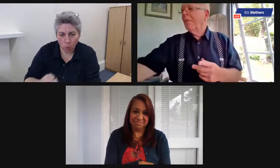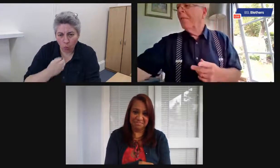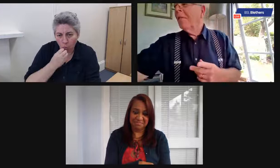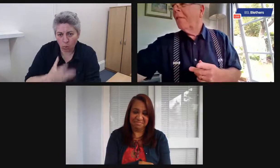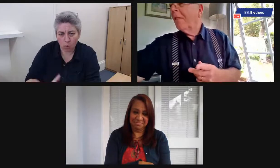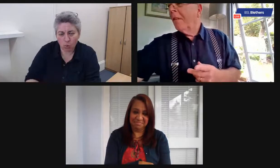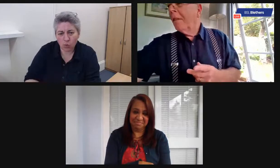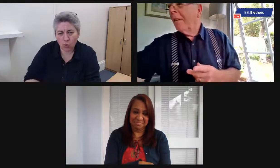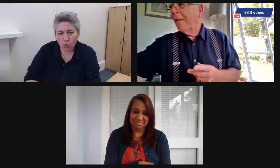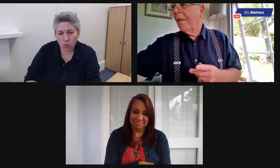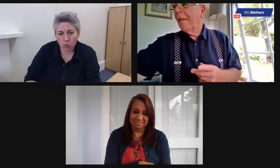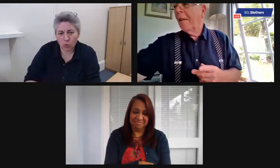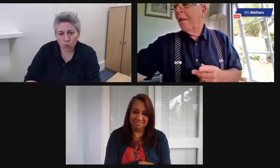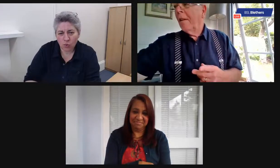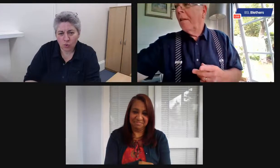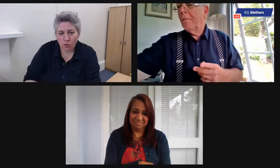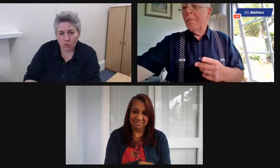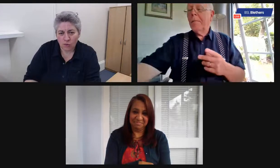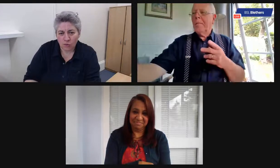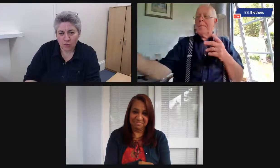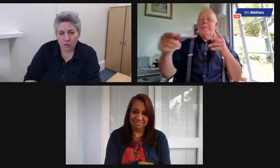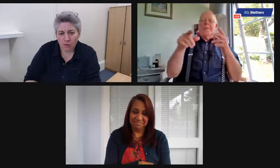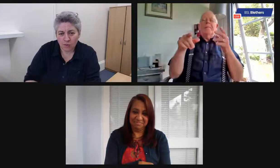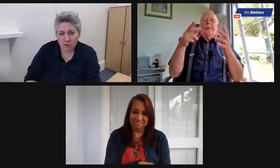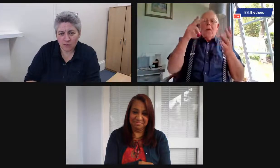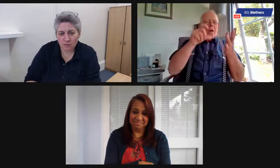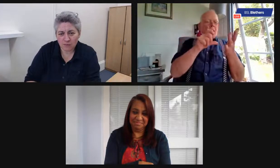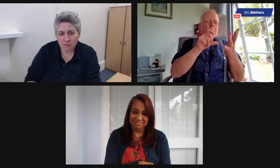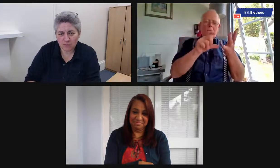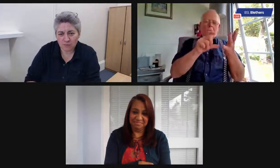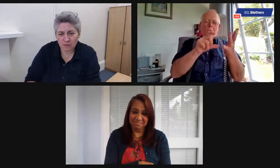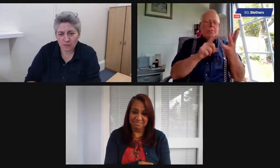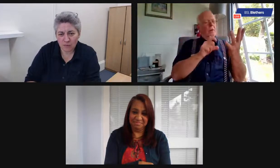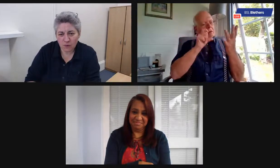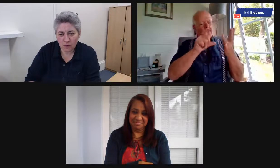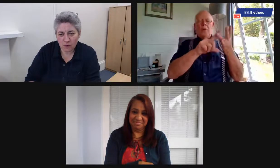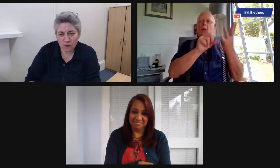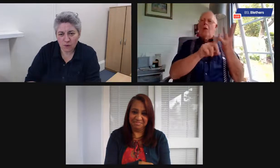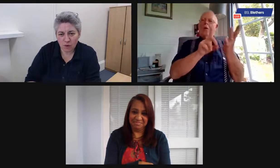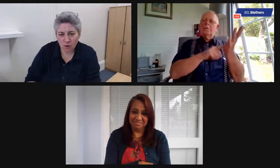Yep. Oh, you've taken my breath away there, Dave.